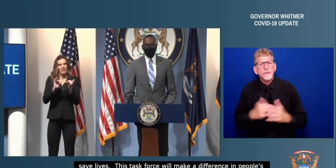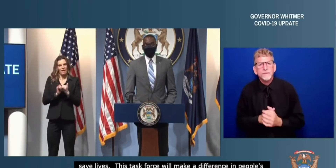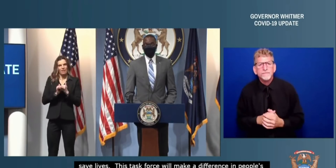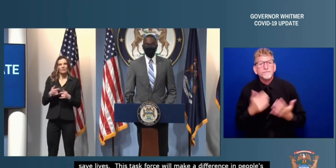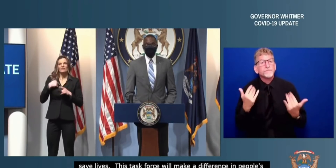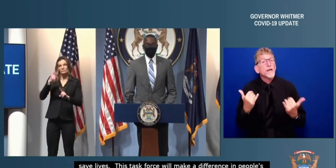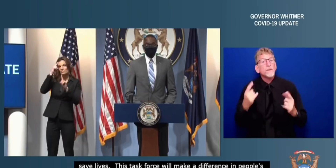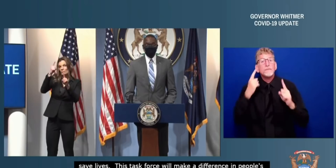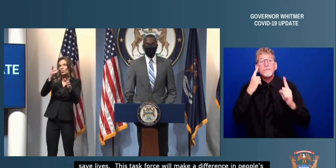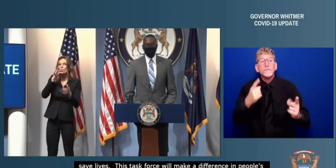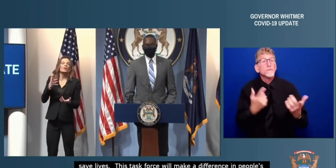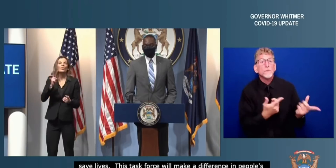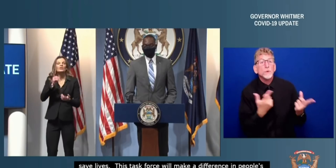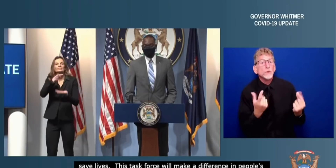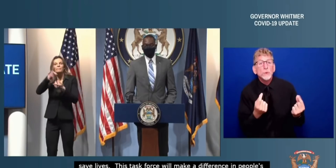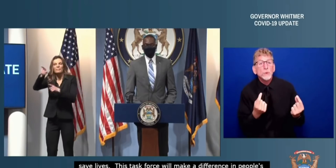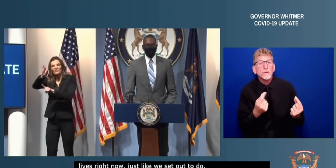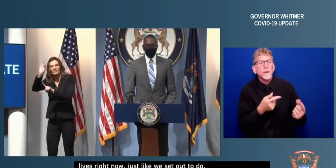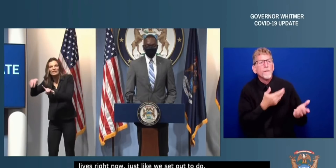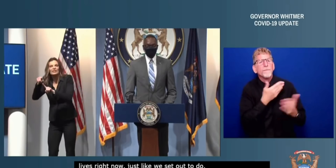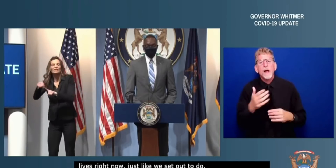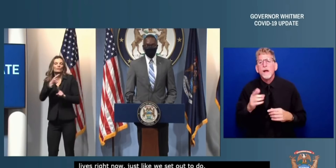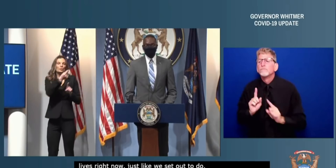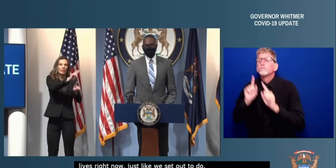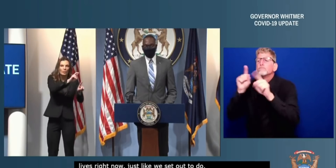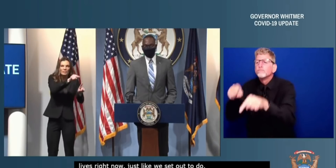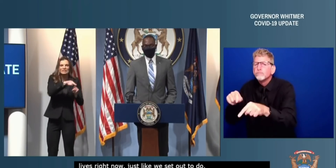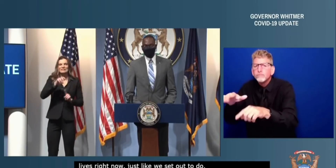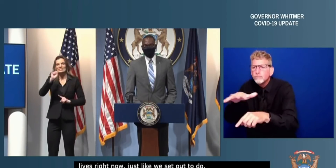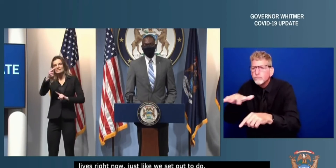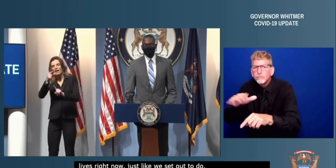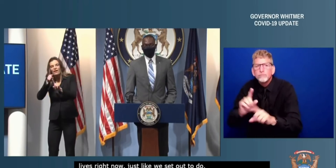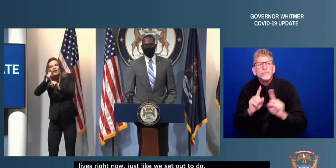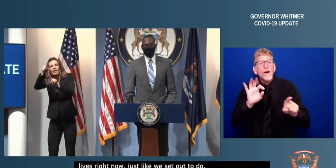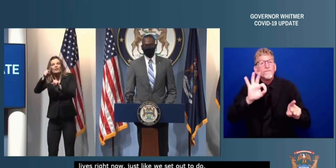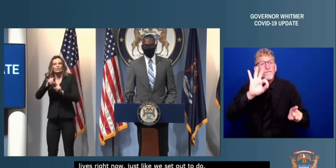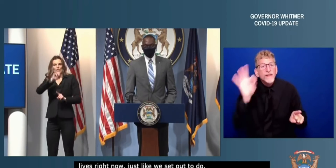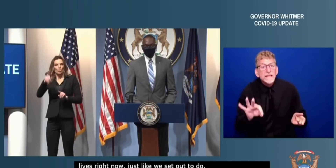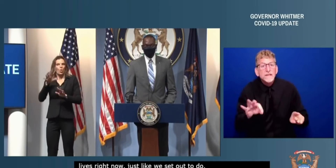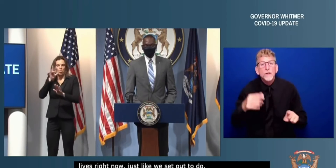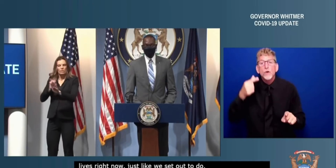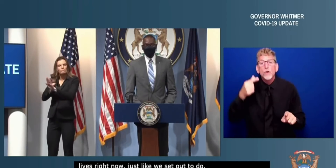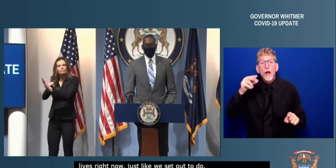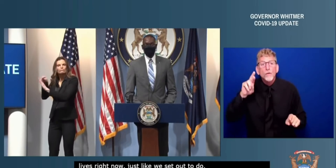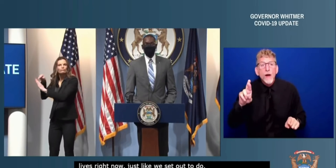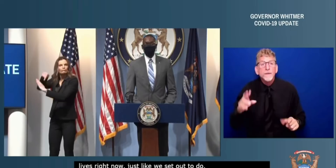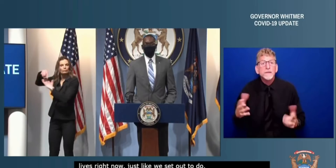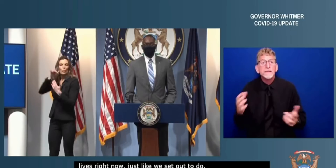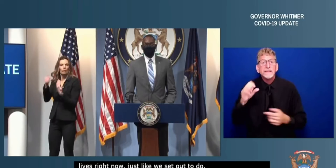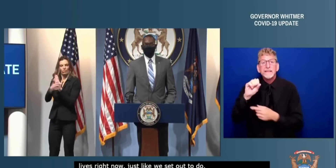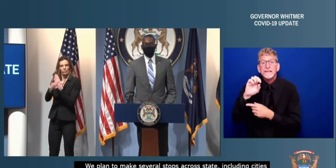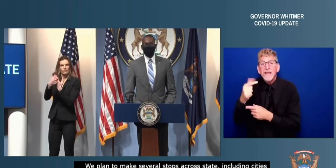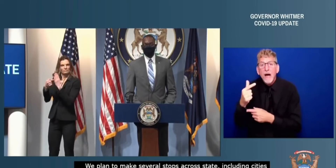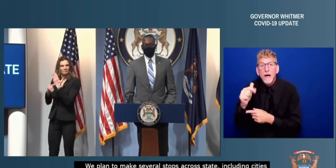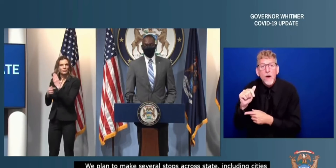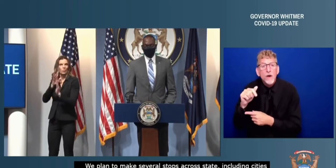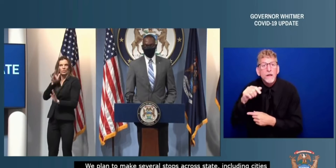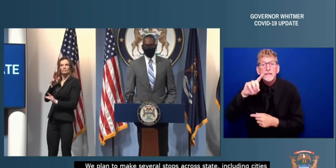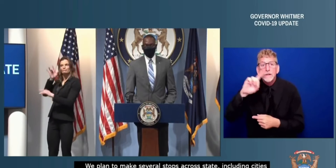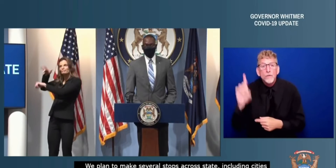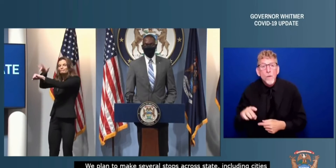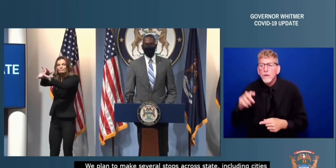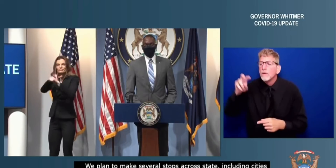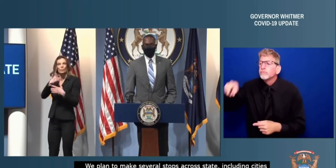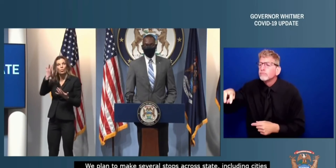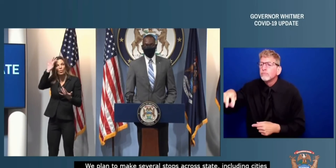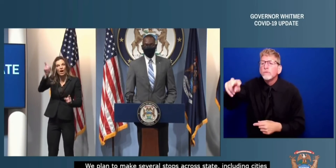state, including cities like Flint, Grand Rapids, Saginaw, and Detroit. The tour will highlight our continued